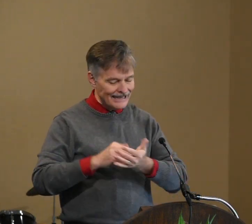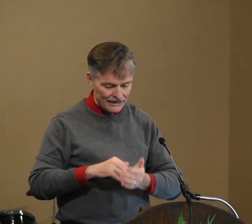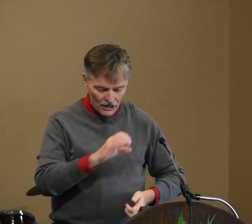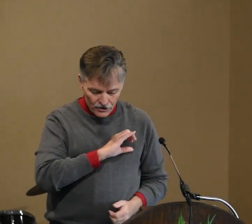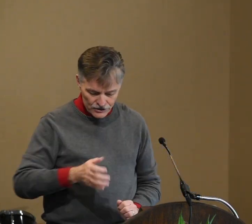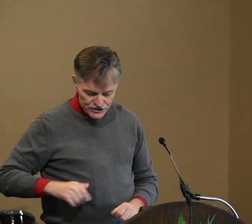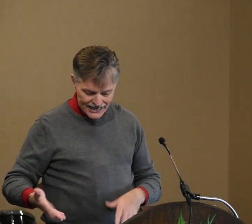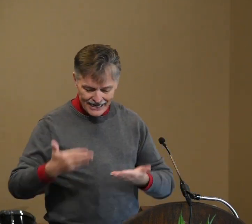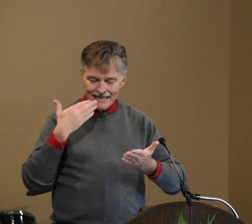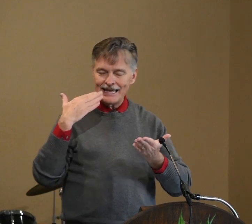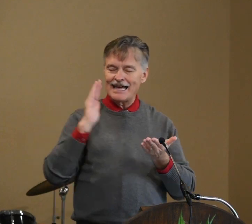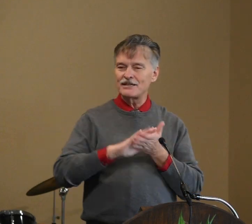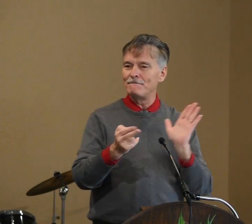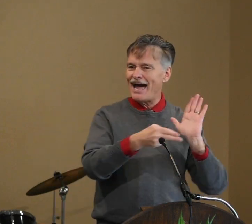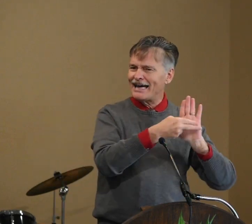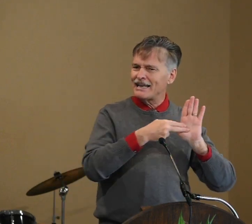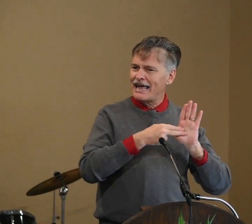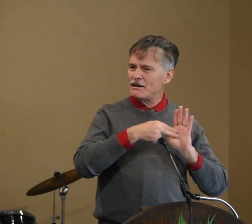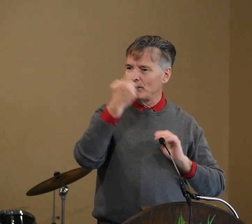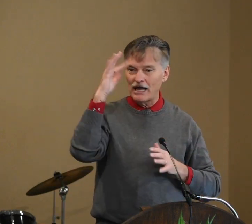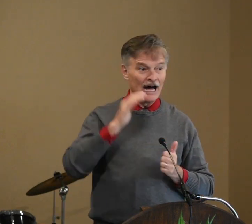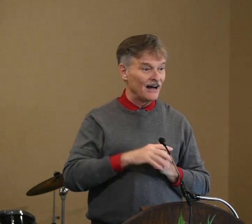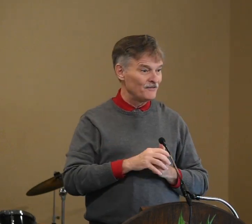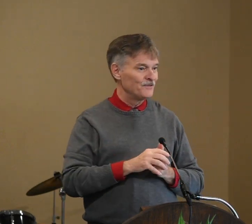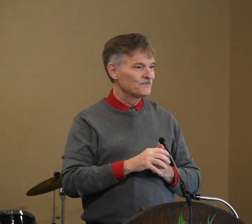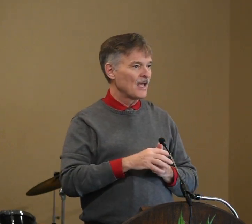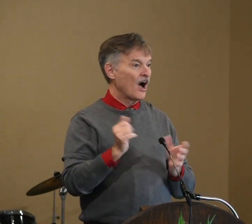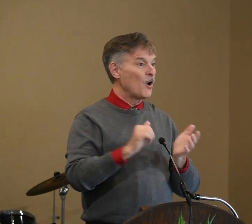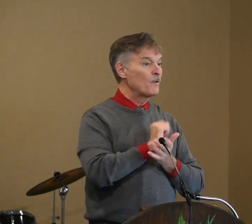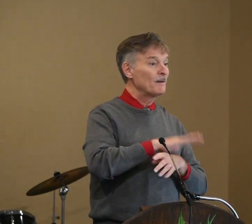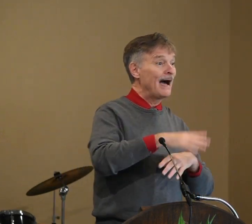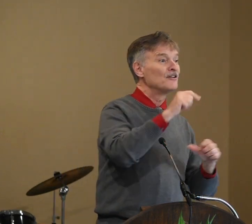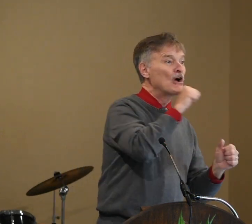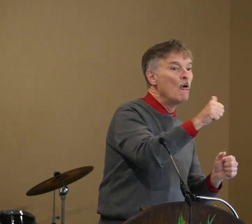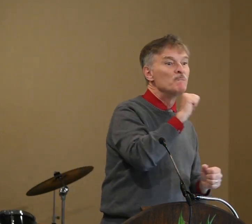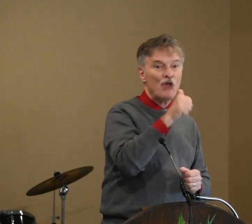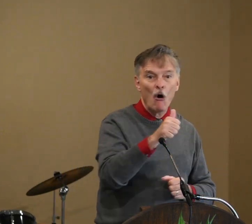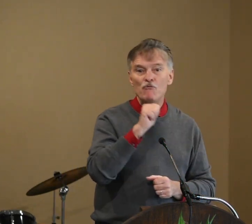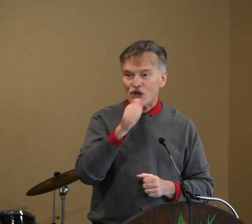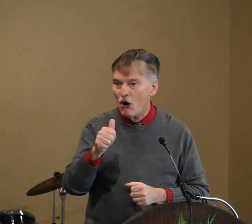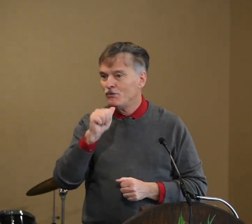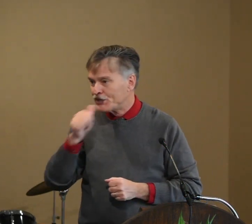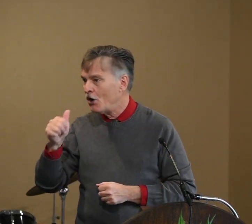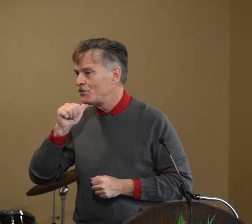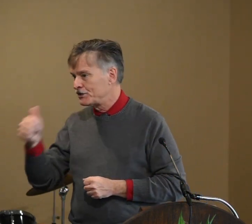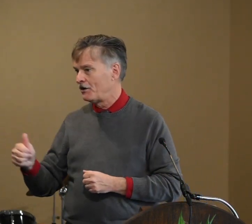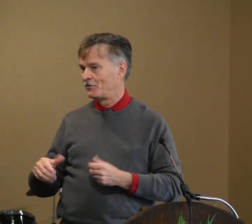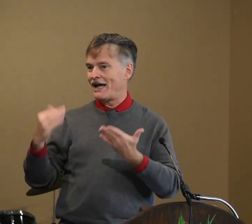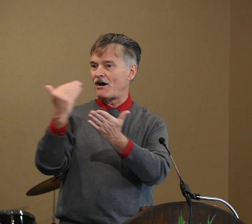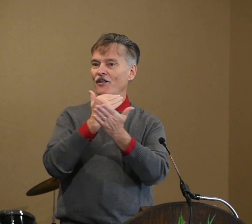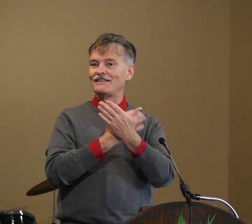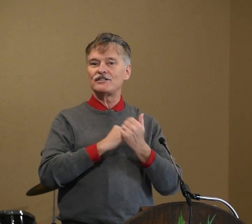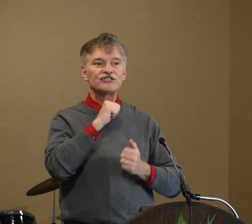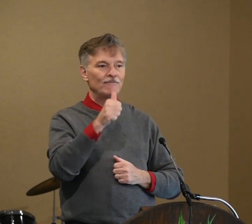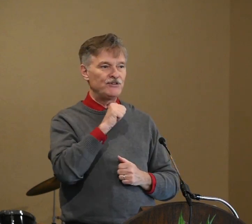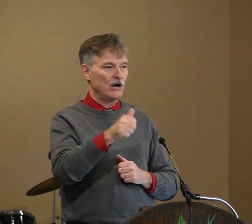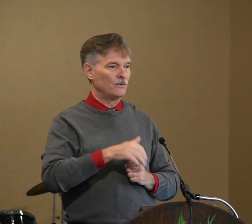Again, Christianity has a bad label of, oh, we're about don't. We have all this list of